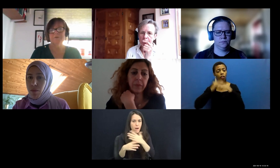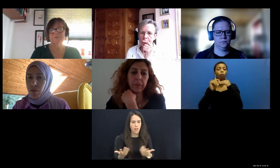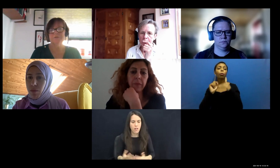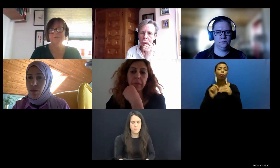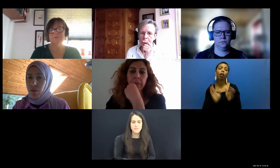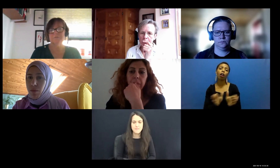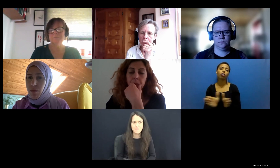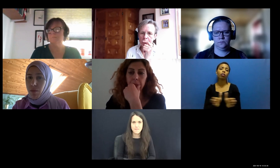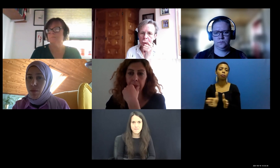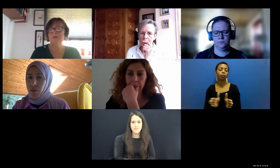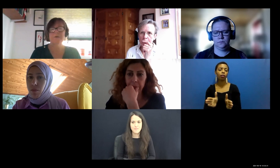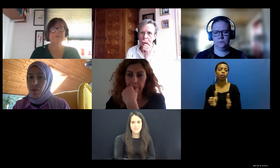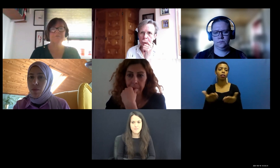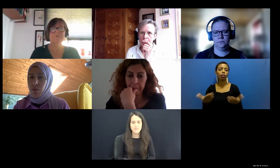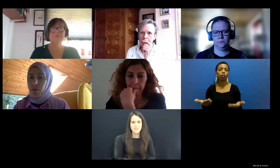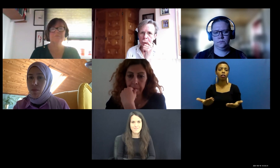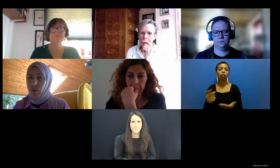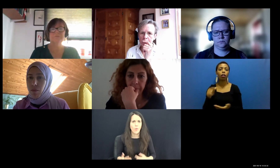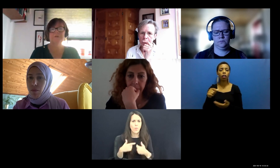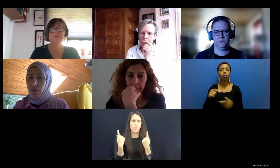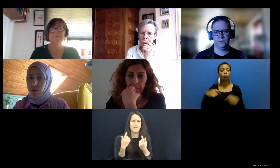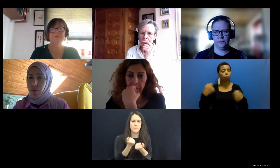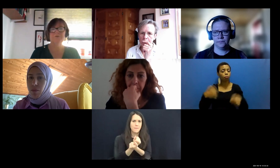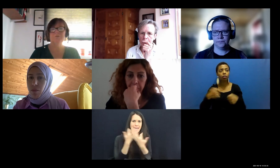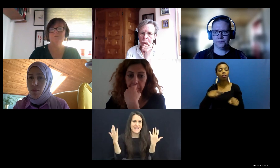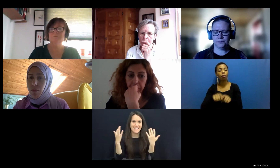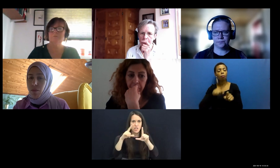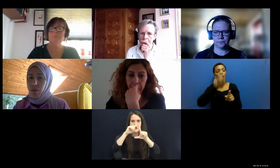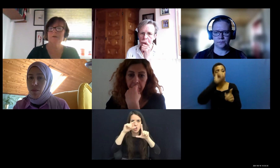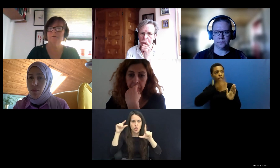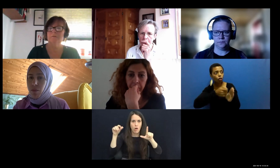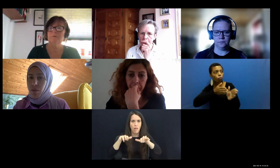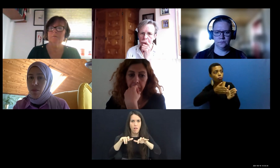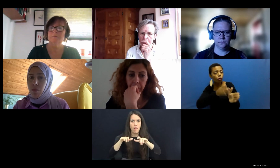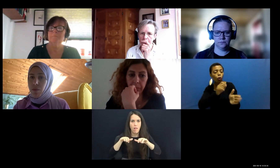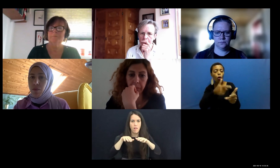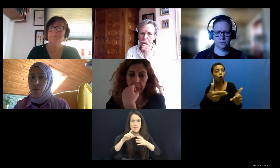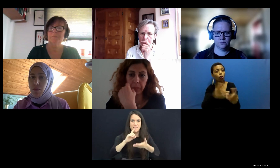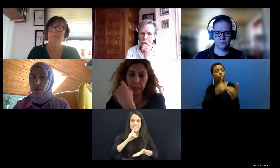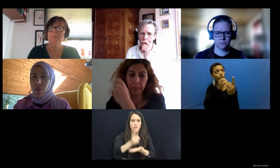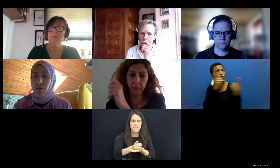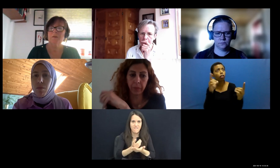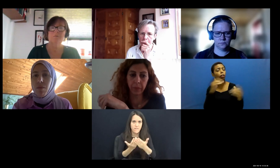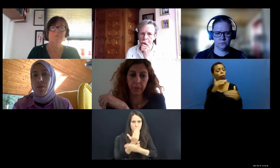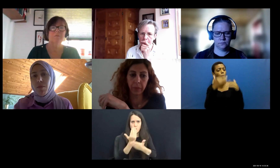we have a lot of digital directives come into being.